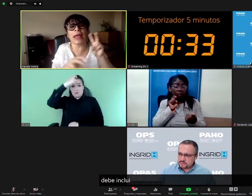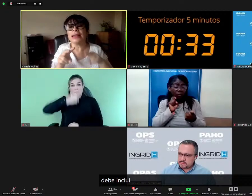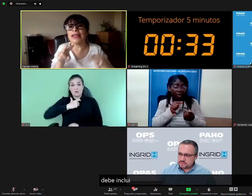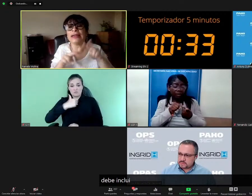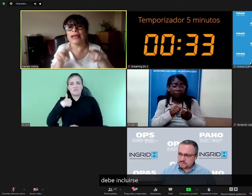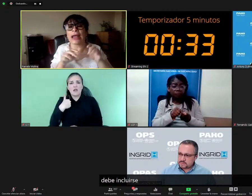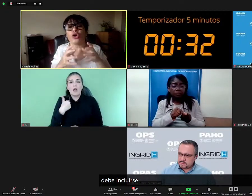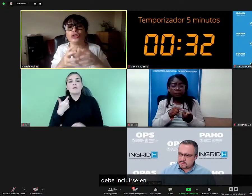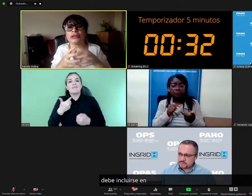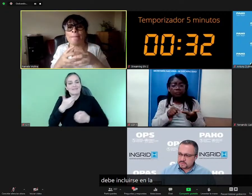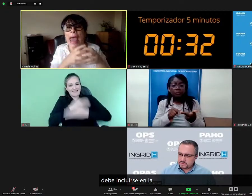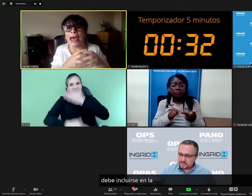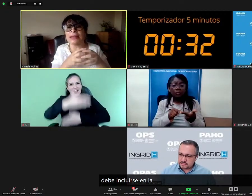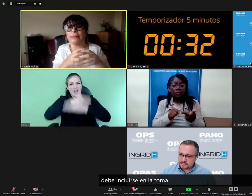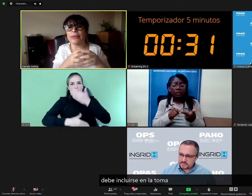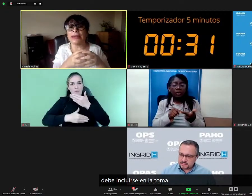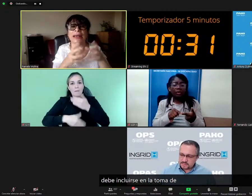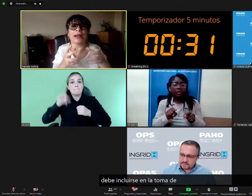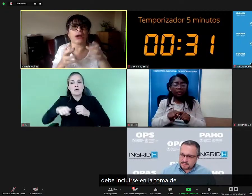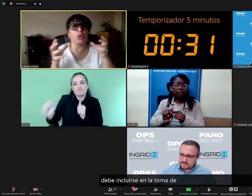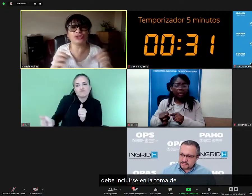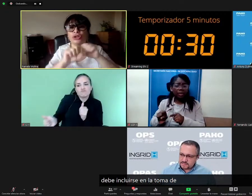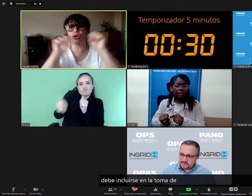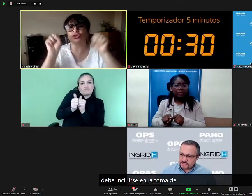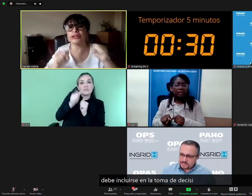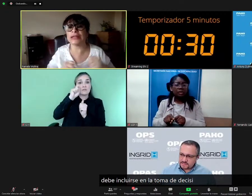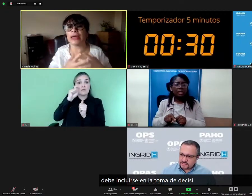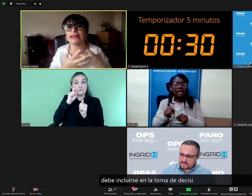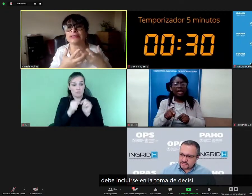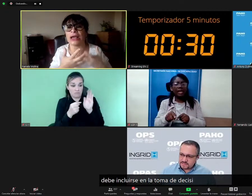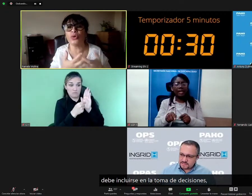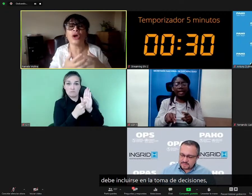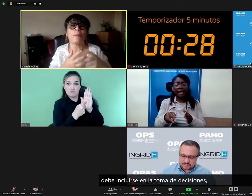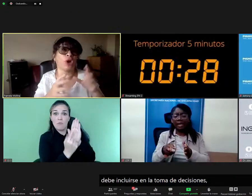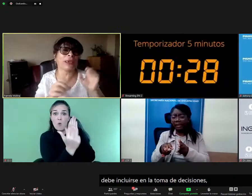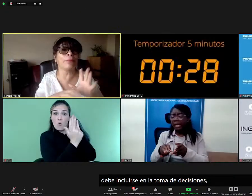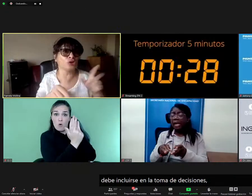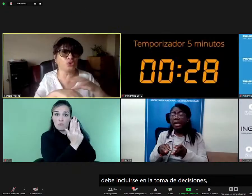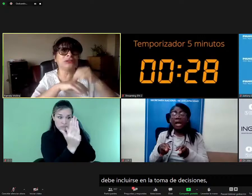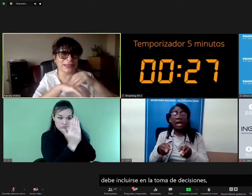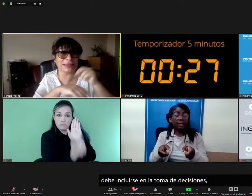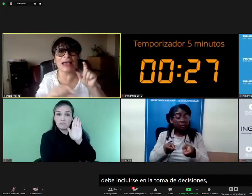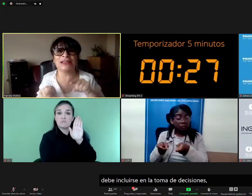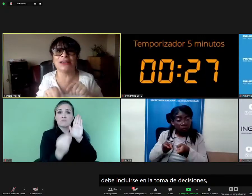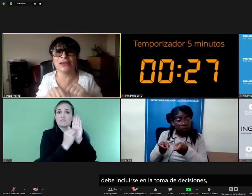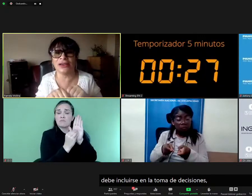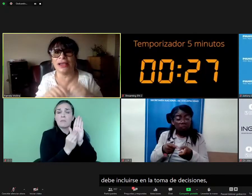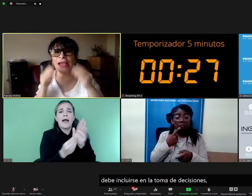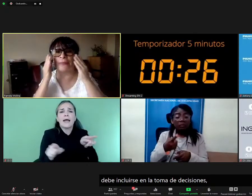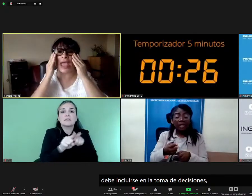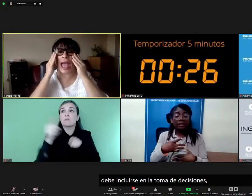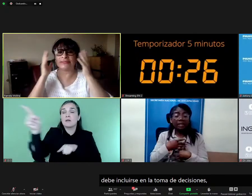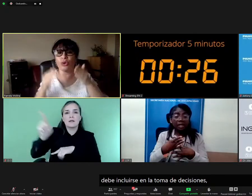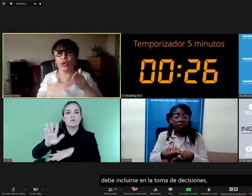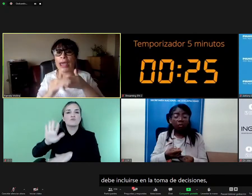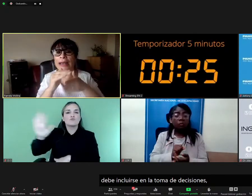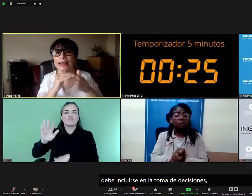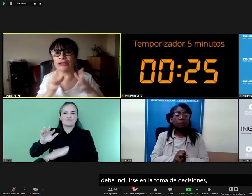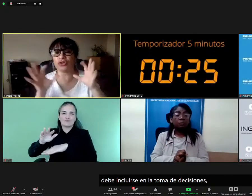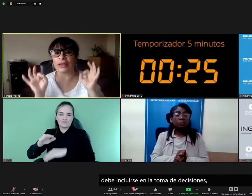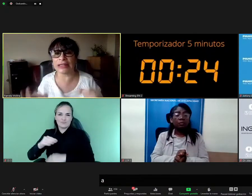of this sexual health for example in